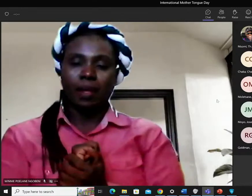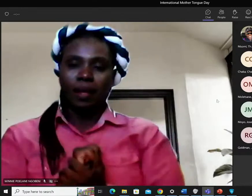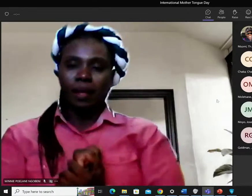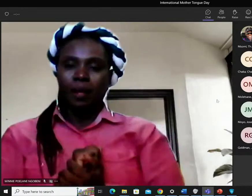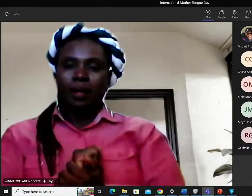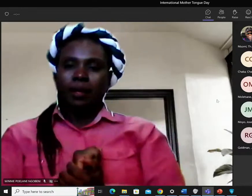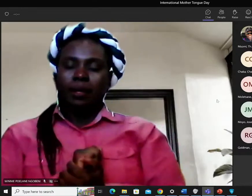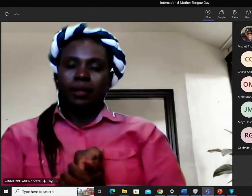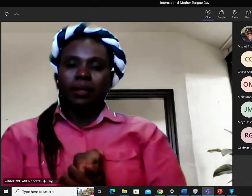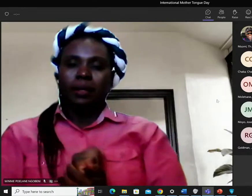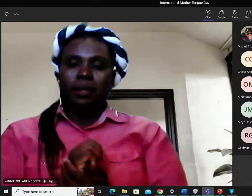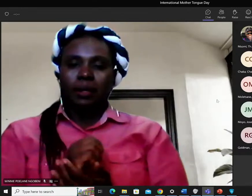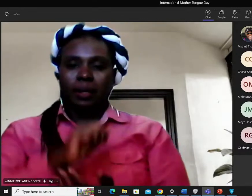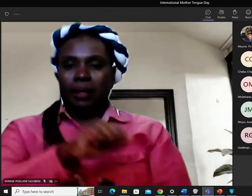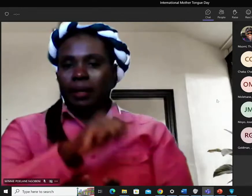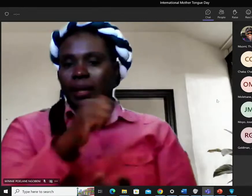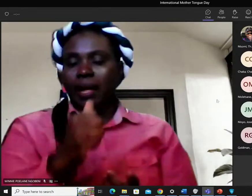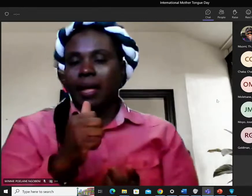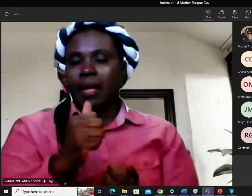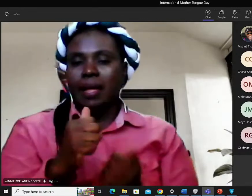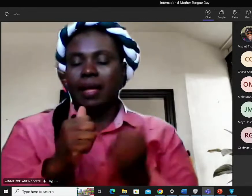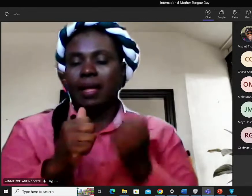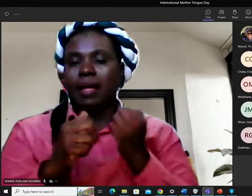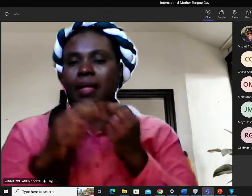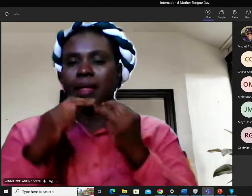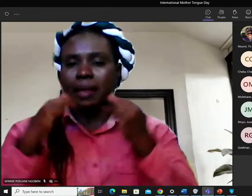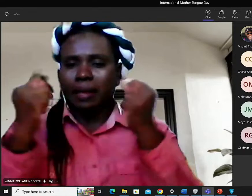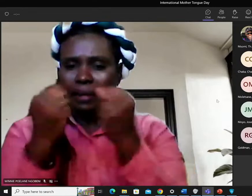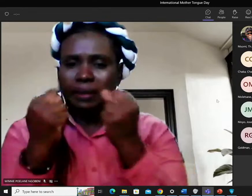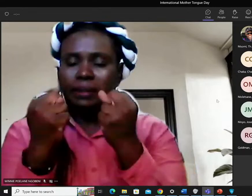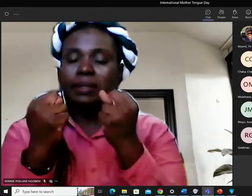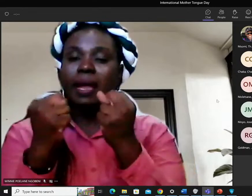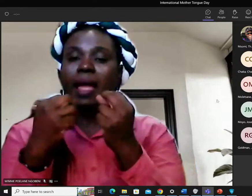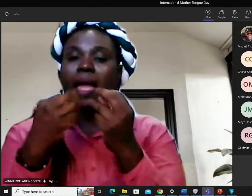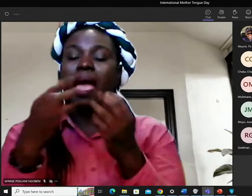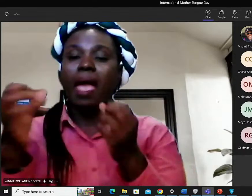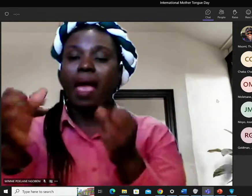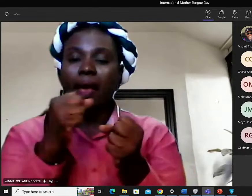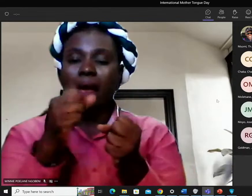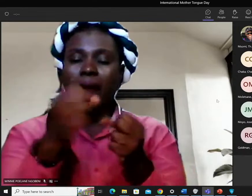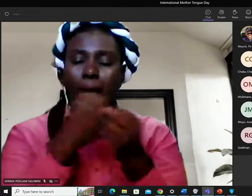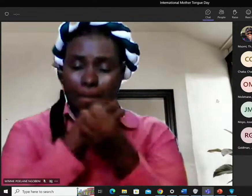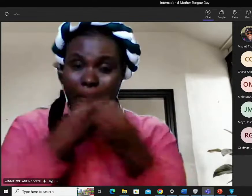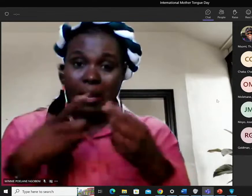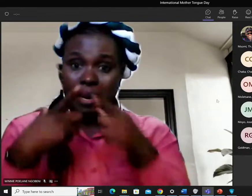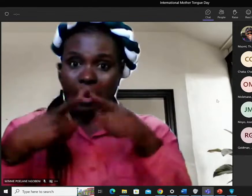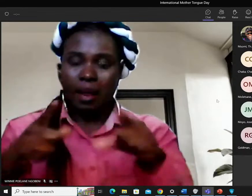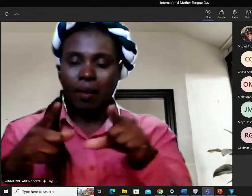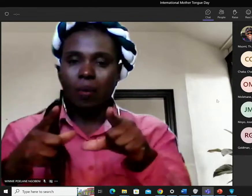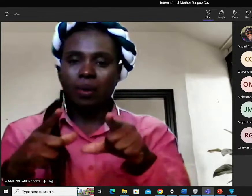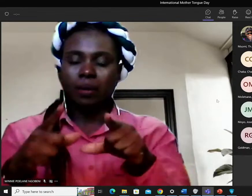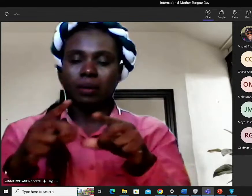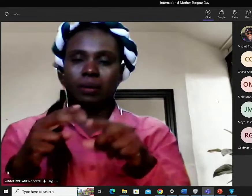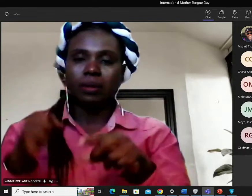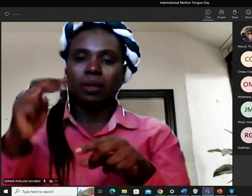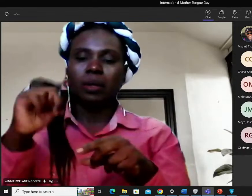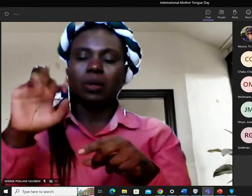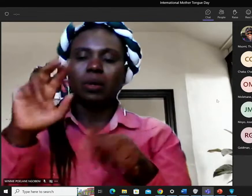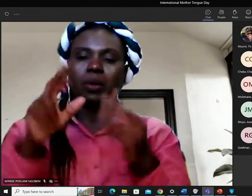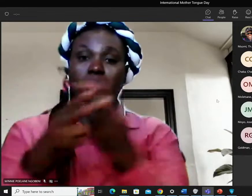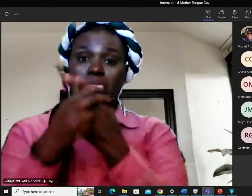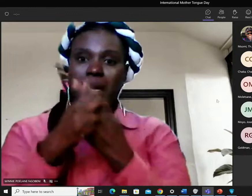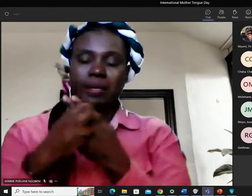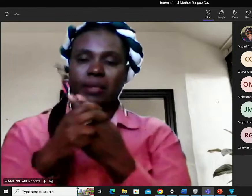The other nations that have employed the bilingual education programs are United Kingdom,